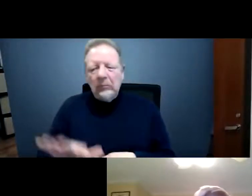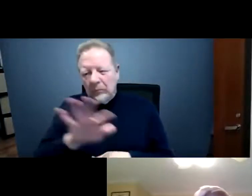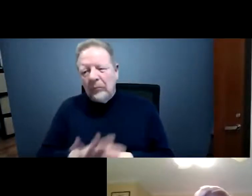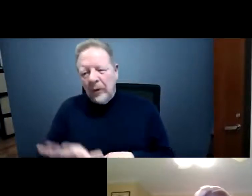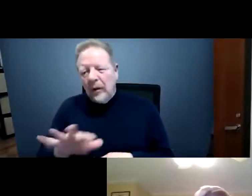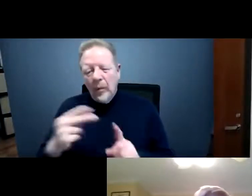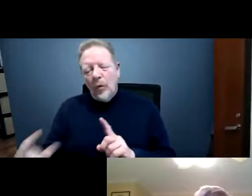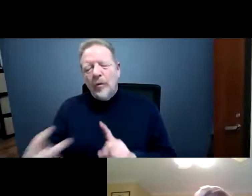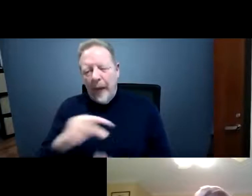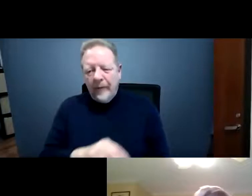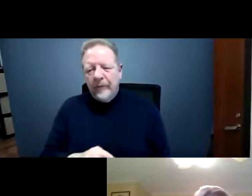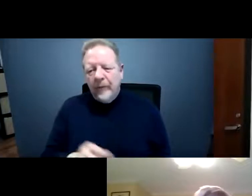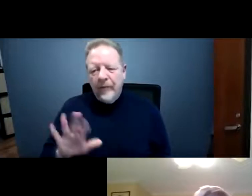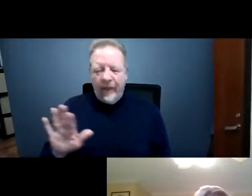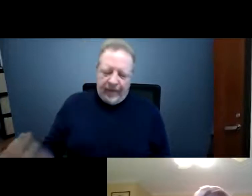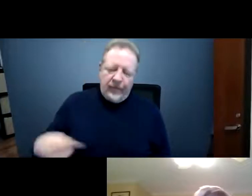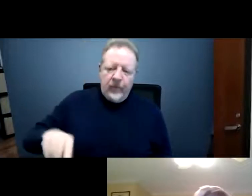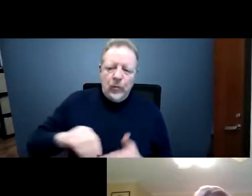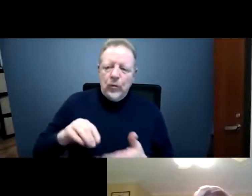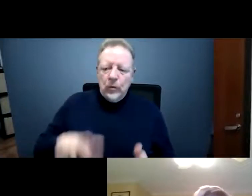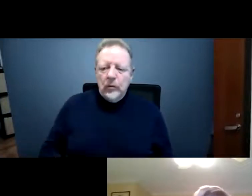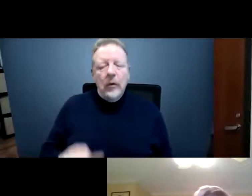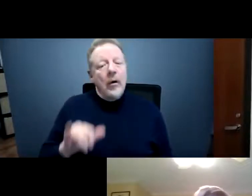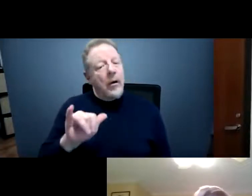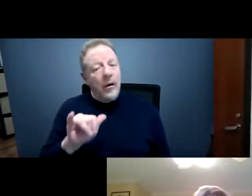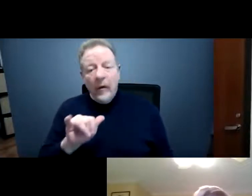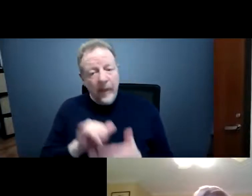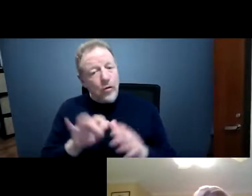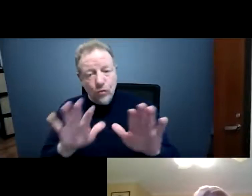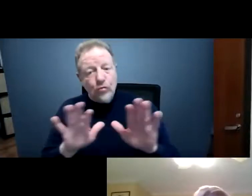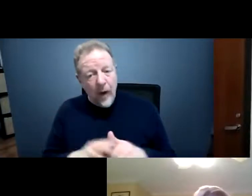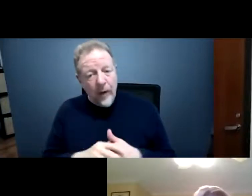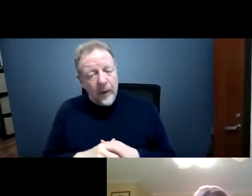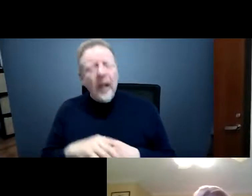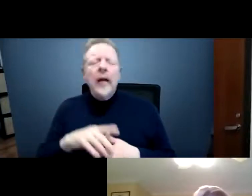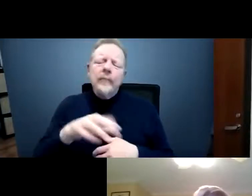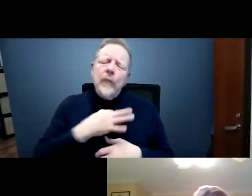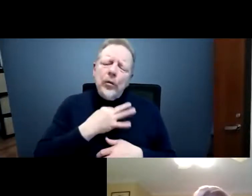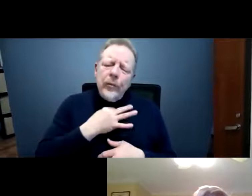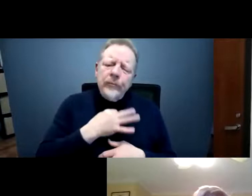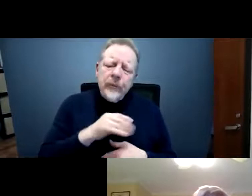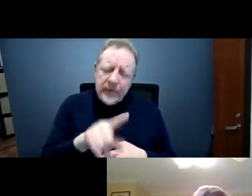perspective of theirs. No, that's great. Is it something that was